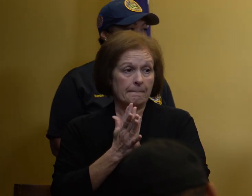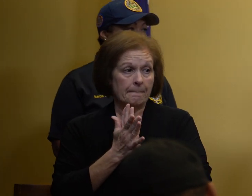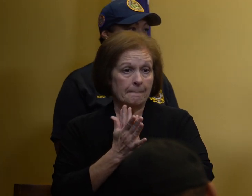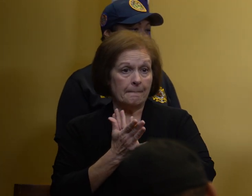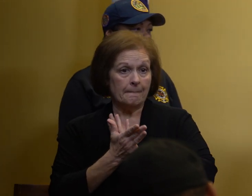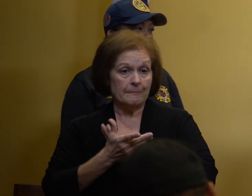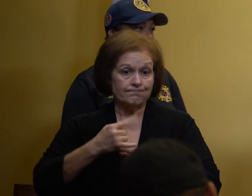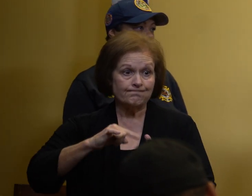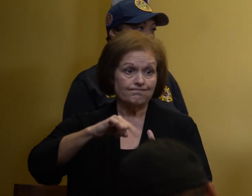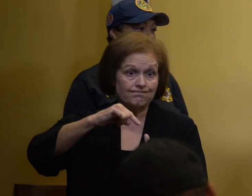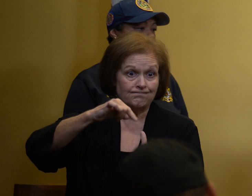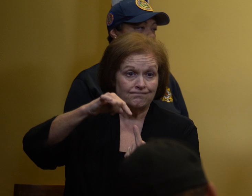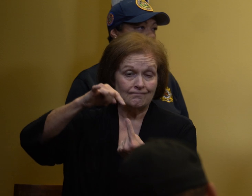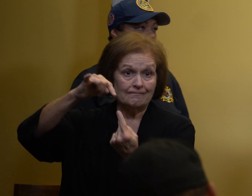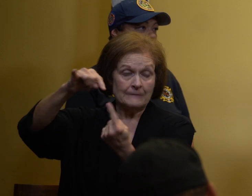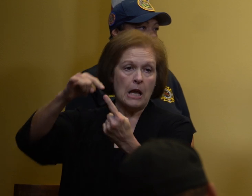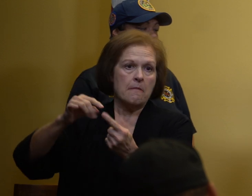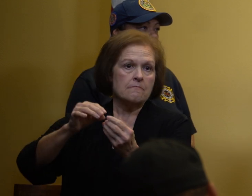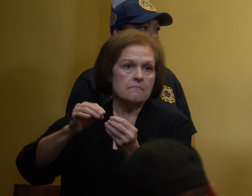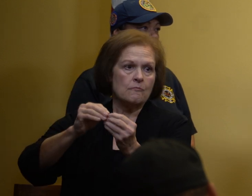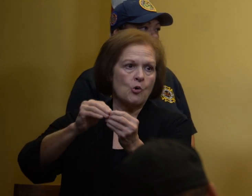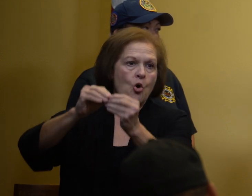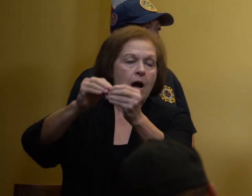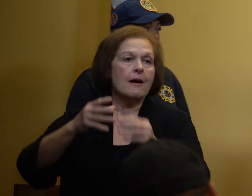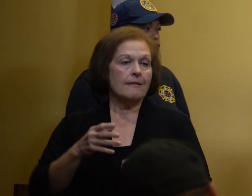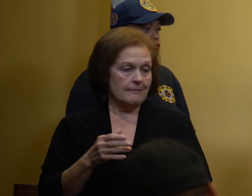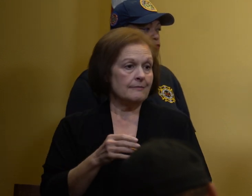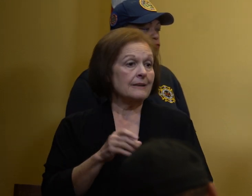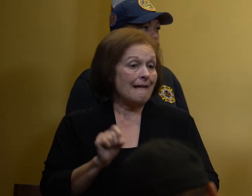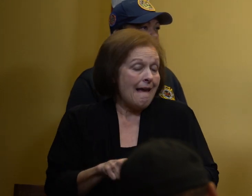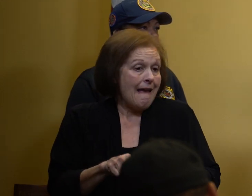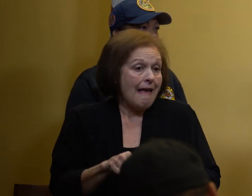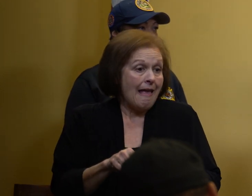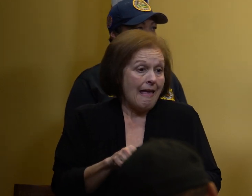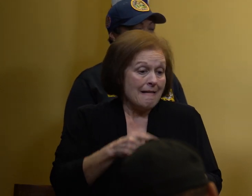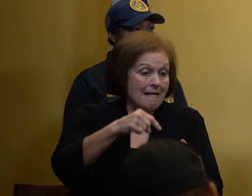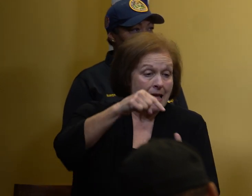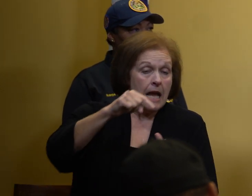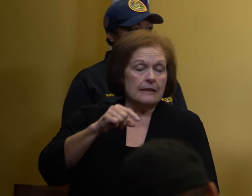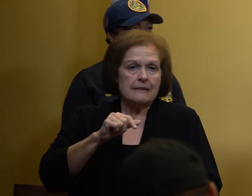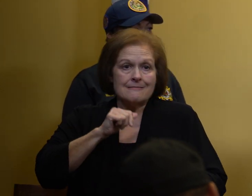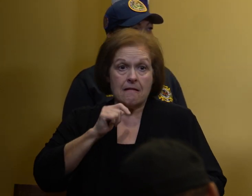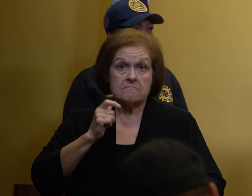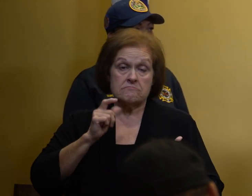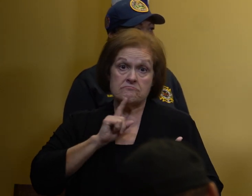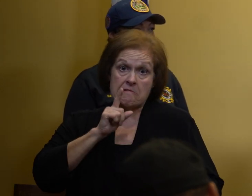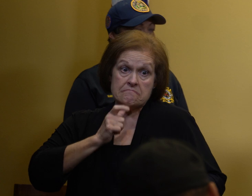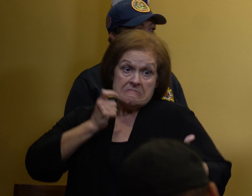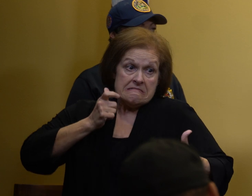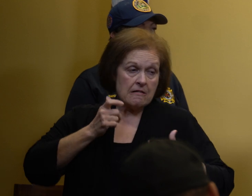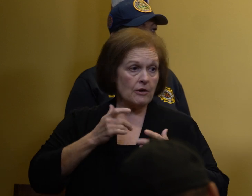bowed and circular and start creating tornadic activity. So isolated tornadoes, it's not a major concern, but it is